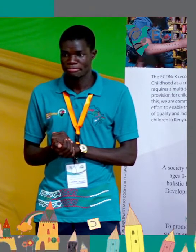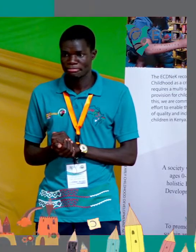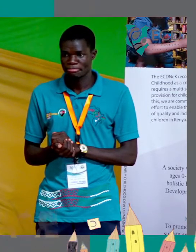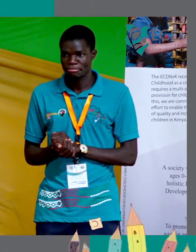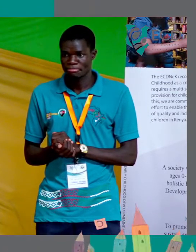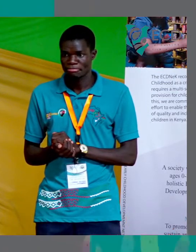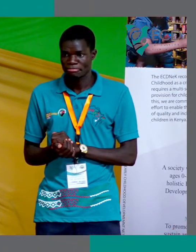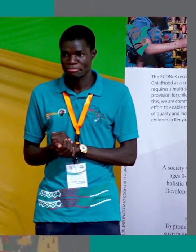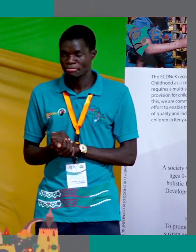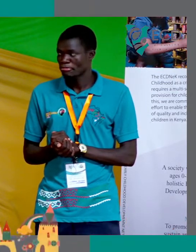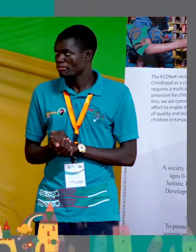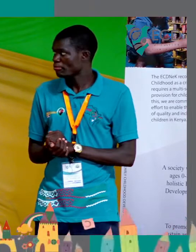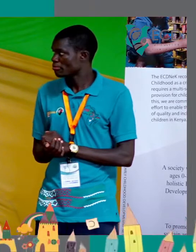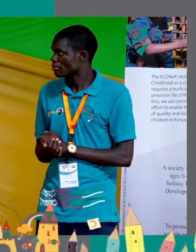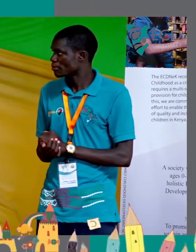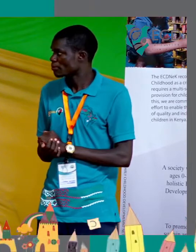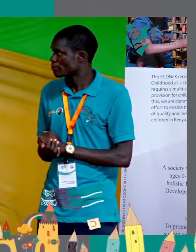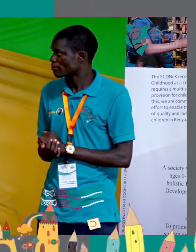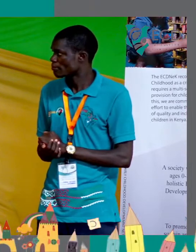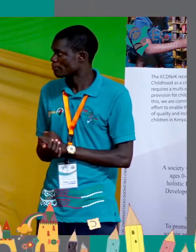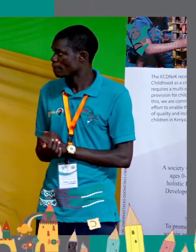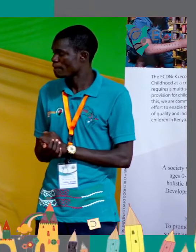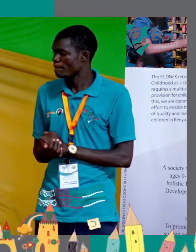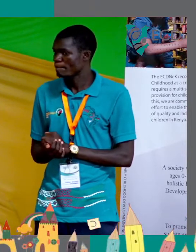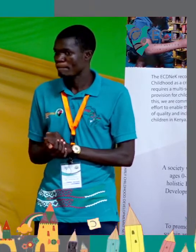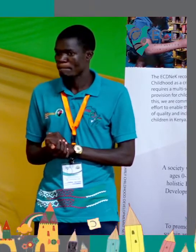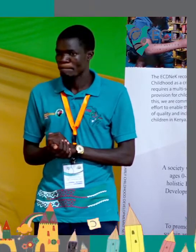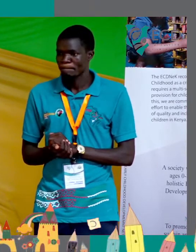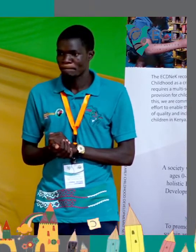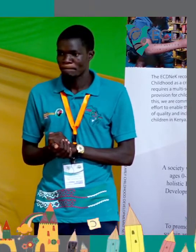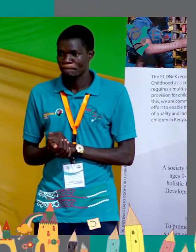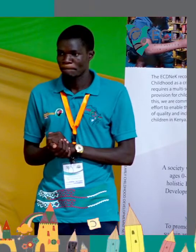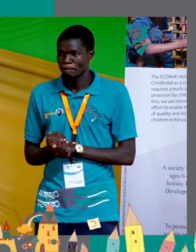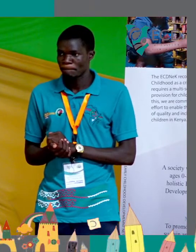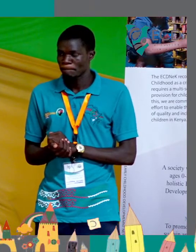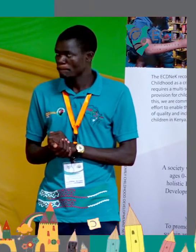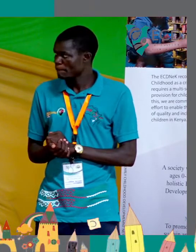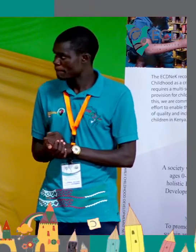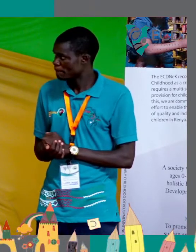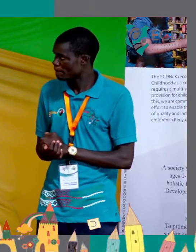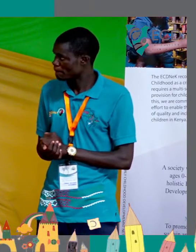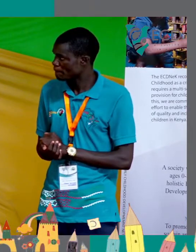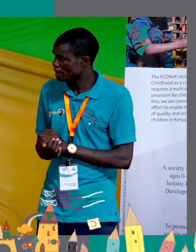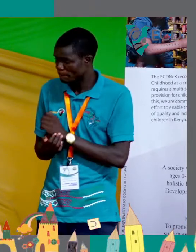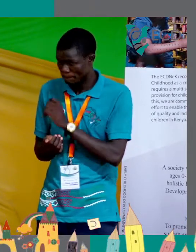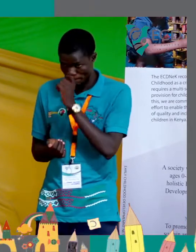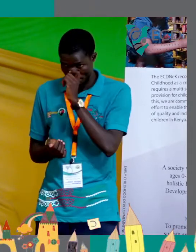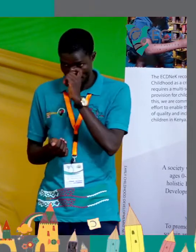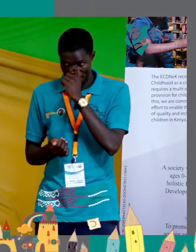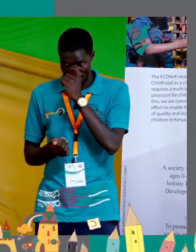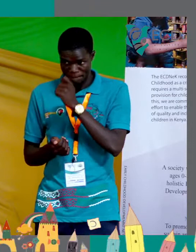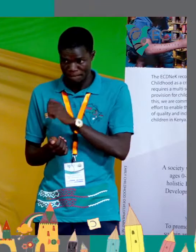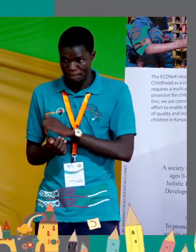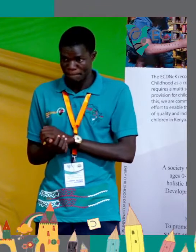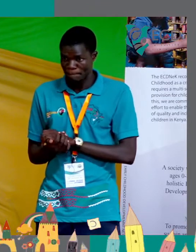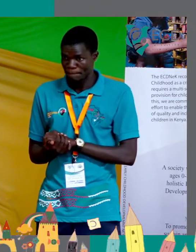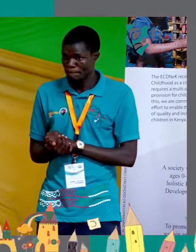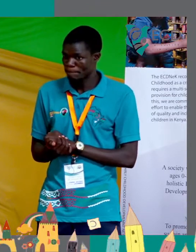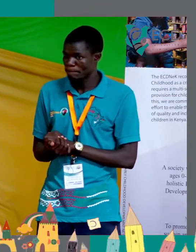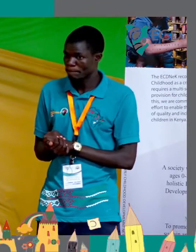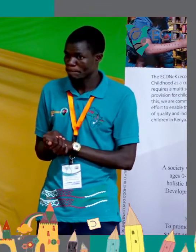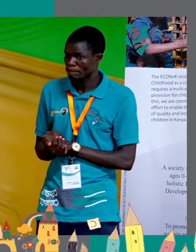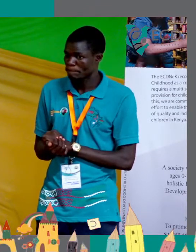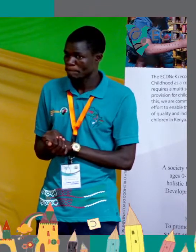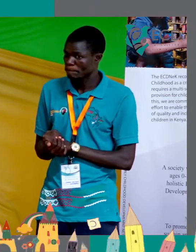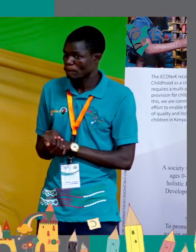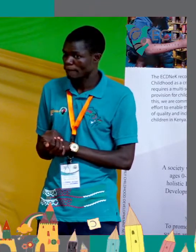under 5s, our infants, and our neonates. The neonatal, when I say a neonate, I'm referring to